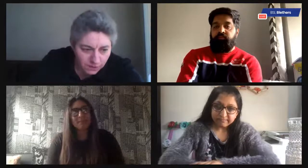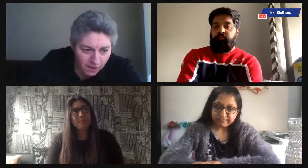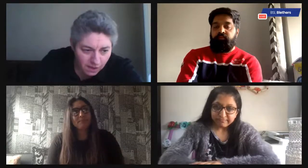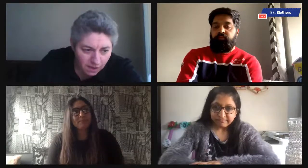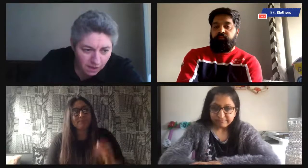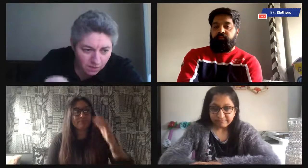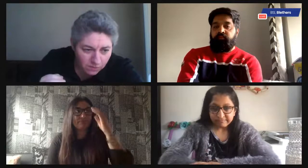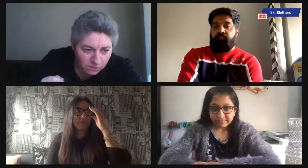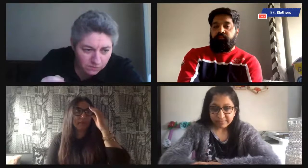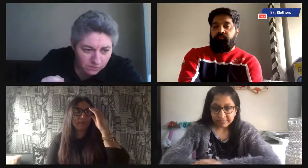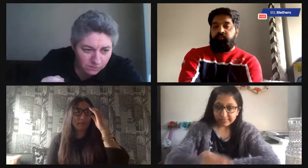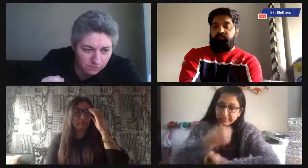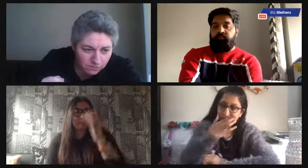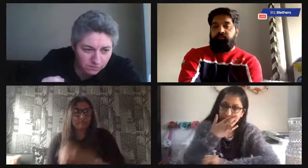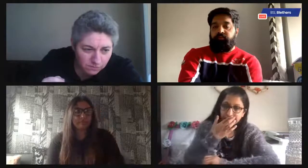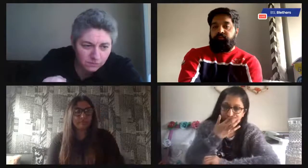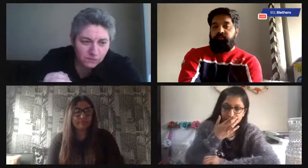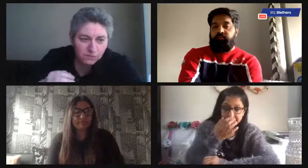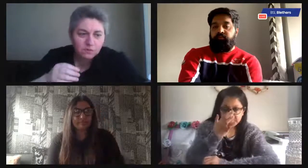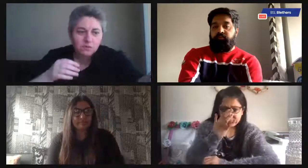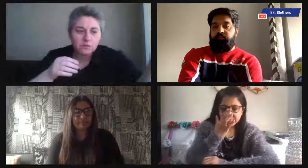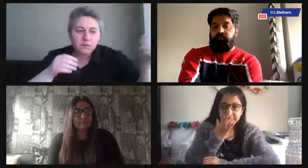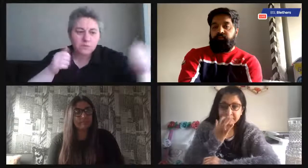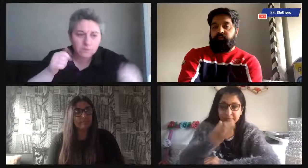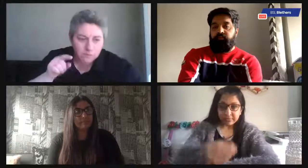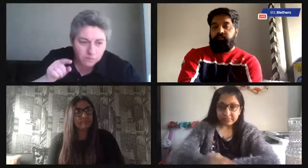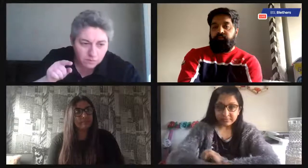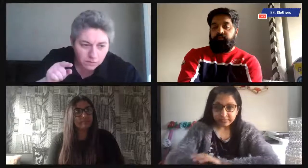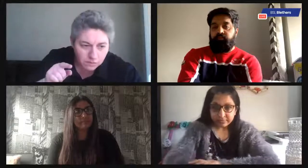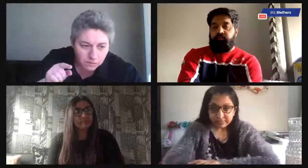it's a shame that people are being isolated, but that's what's happening.